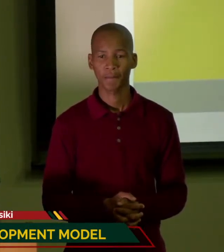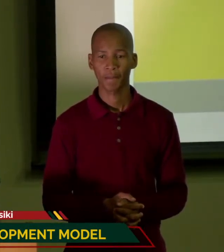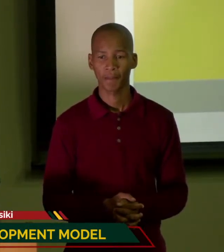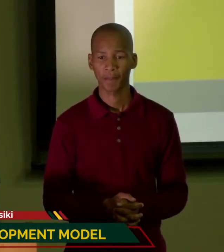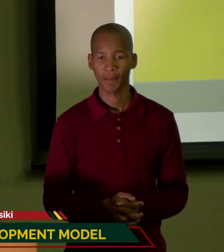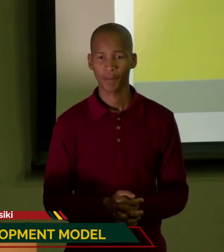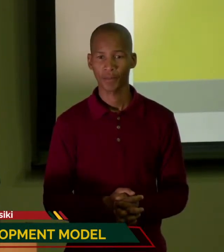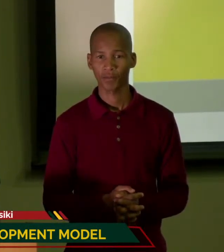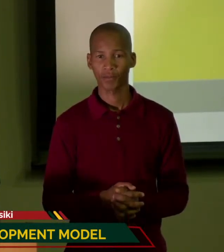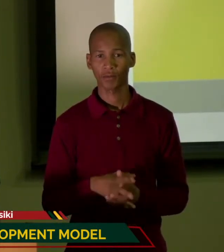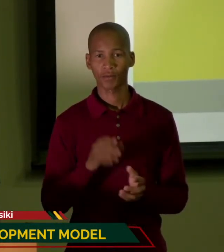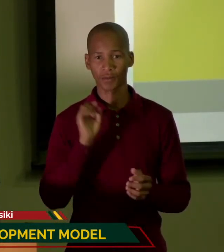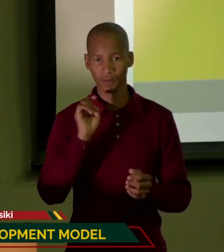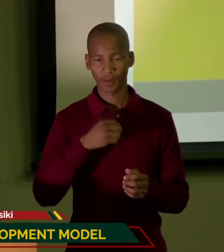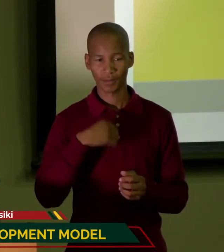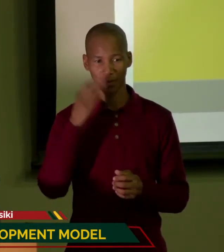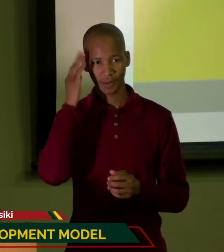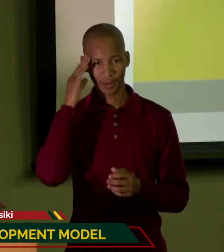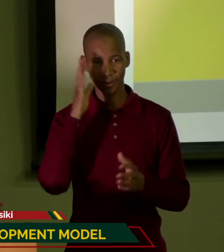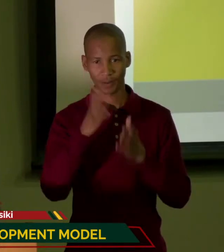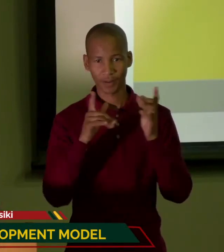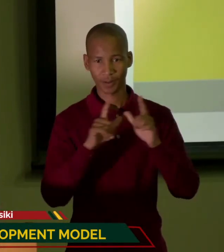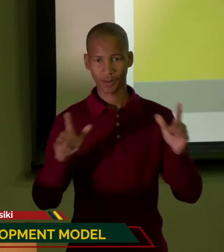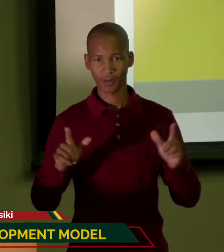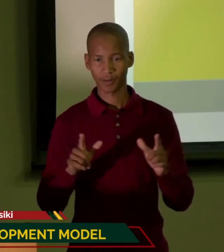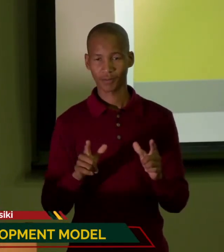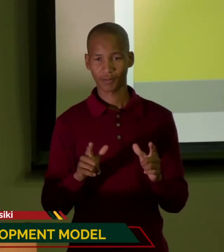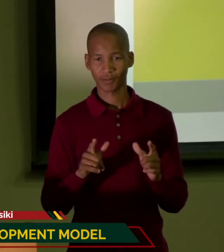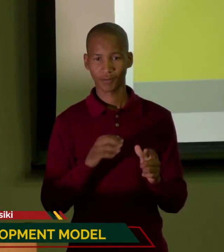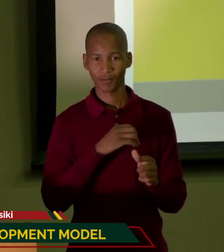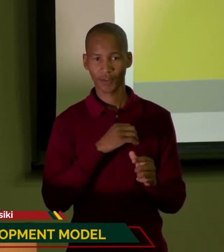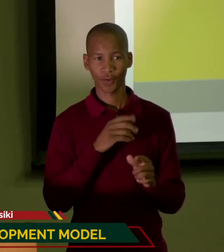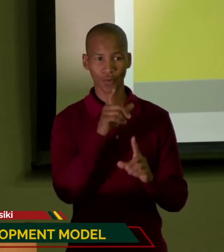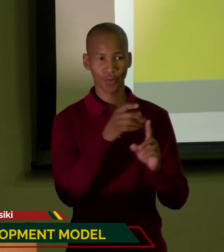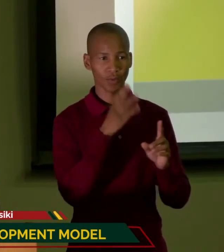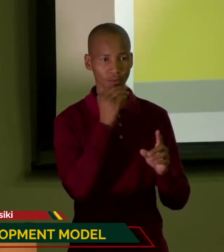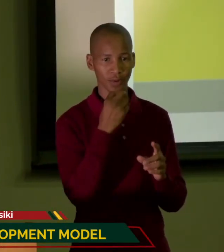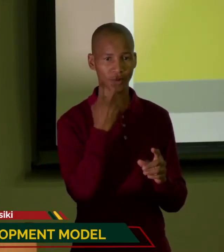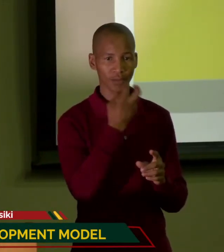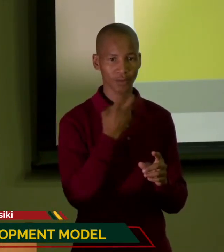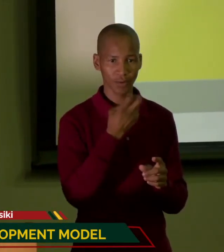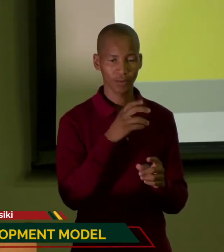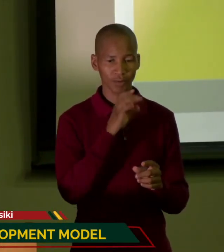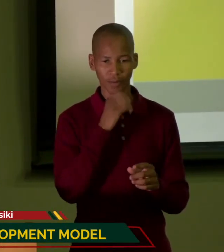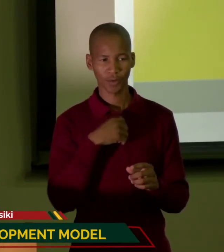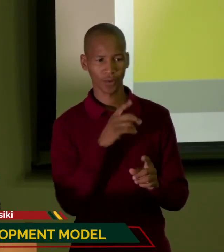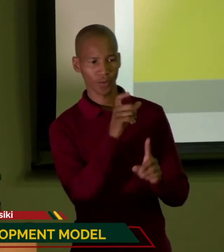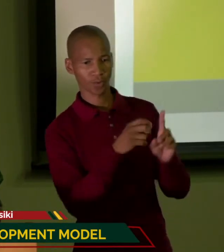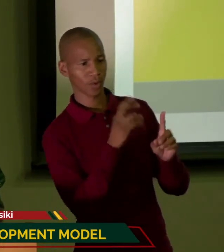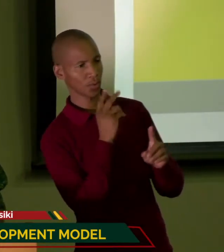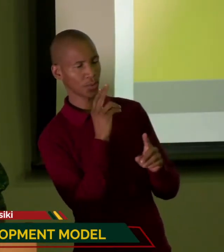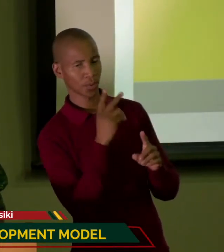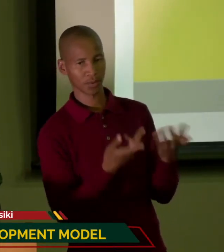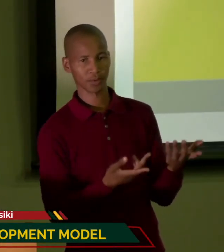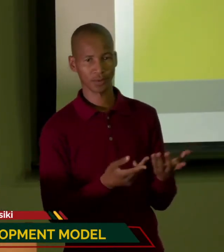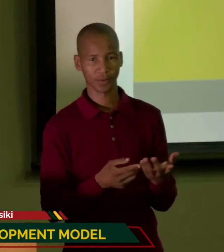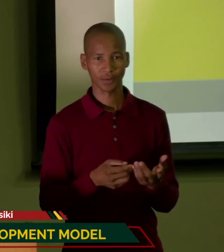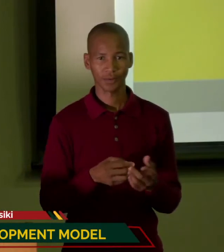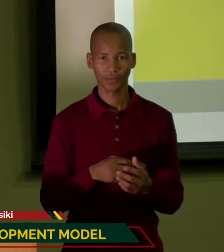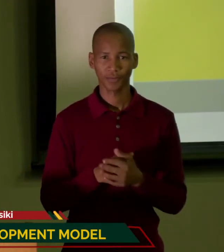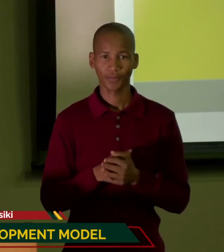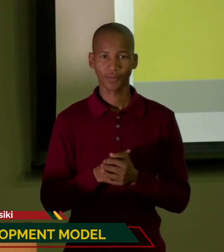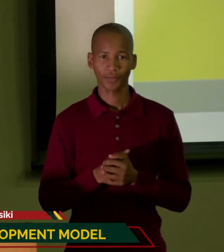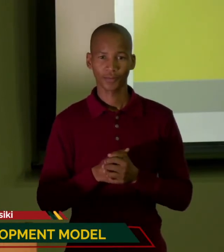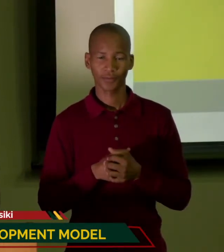Sign language ndiyayazi. Umntu uthetha ngomlomo uthe yilona uyasirobha. Andinirobhi, mandiye ngqo.